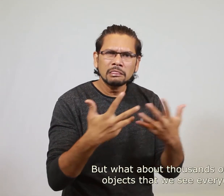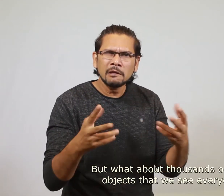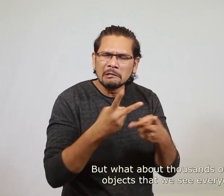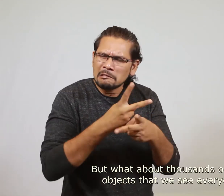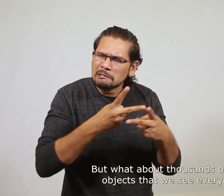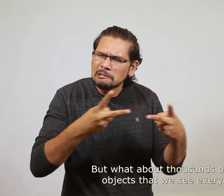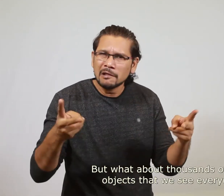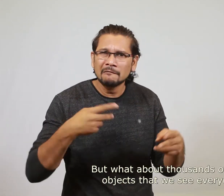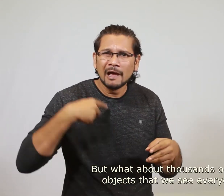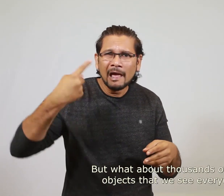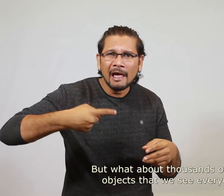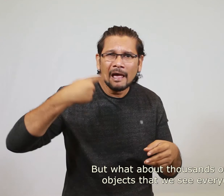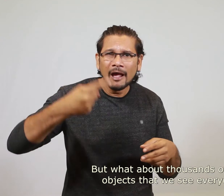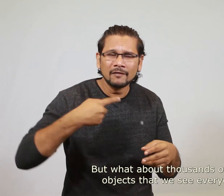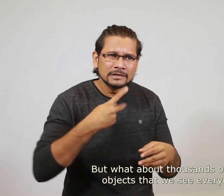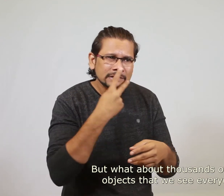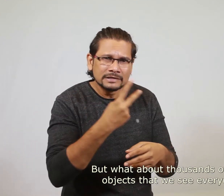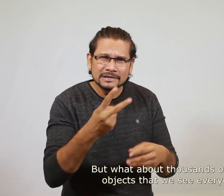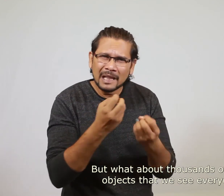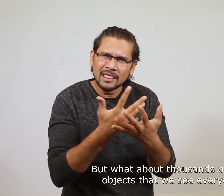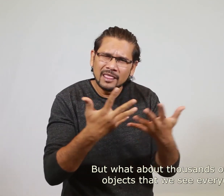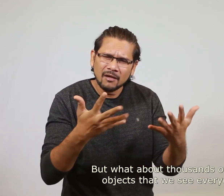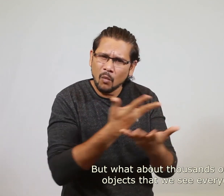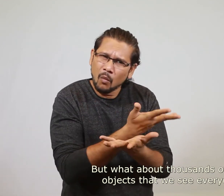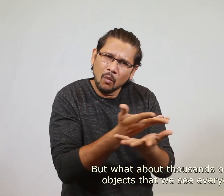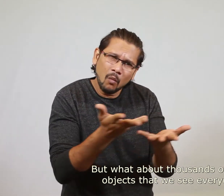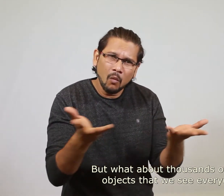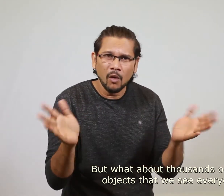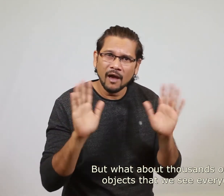But what about thousands of other objects that we see every day?